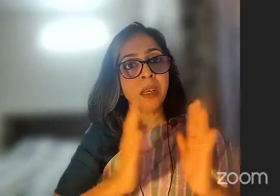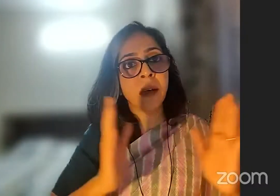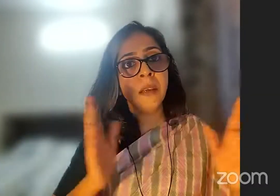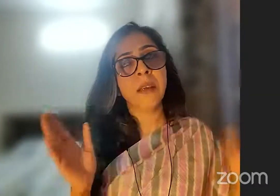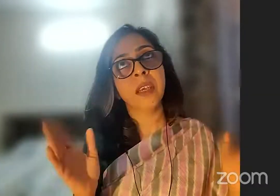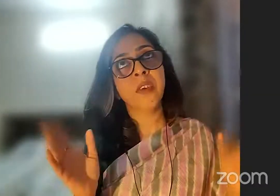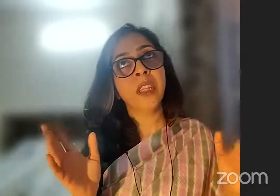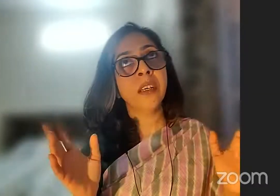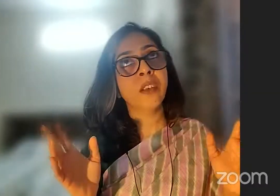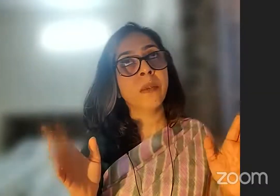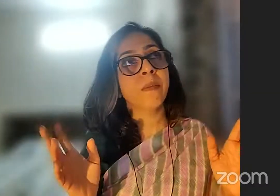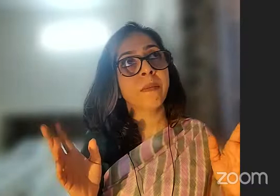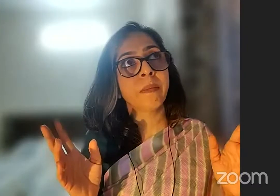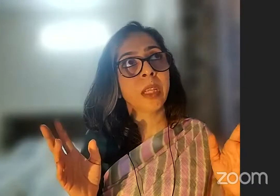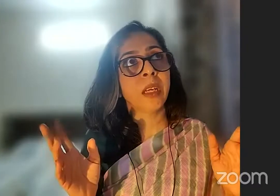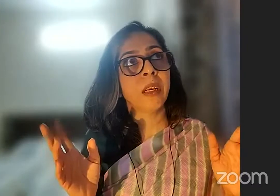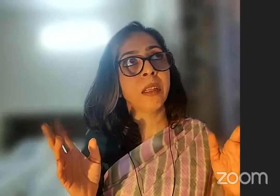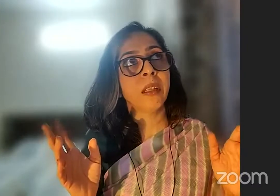Given the